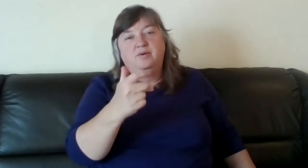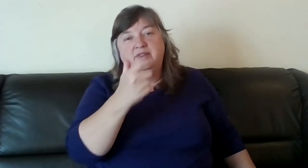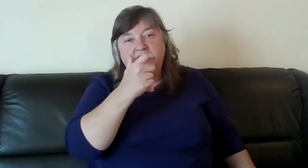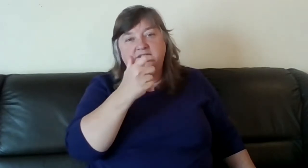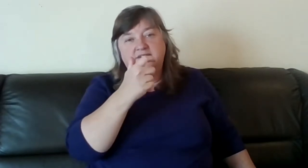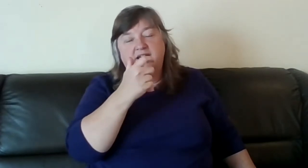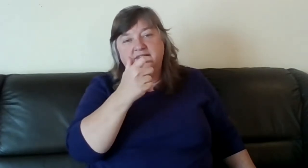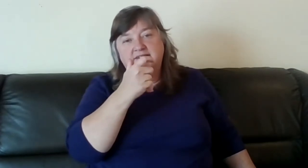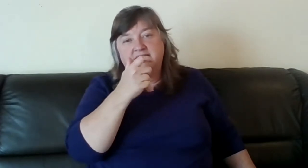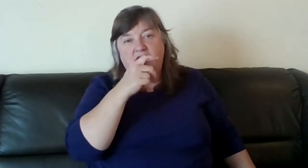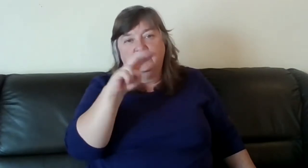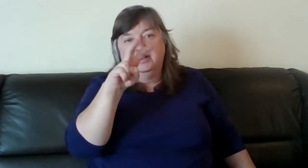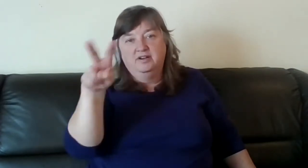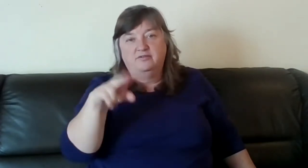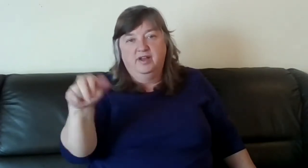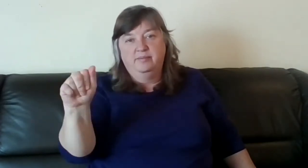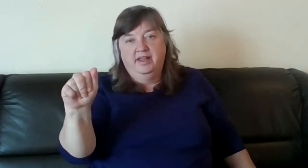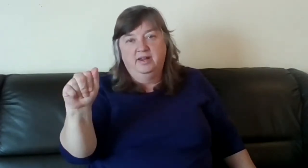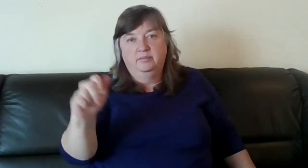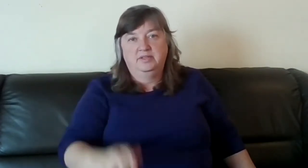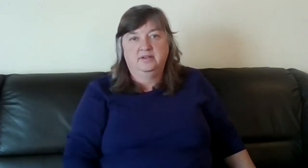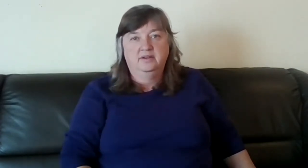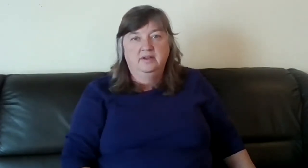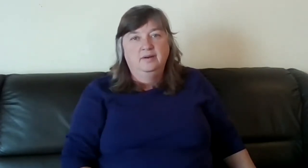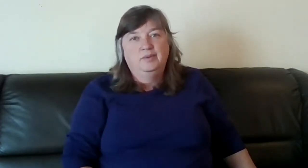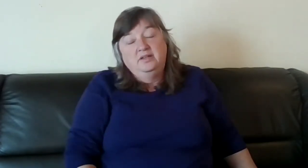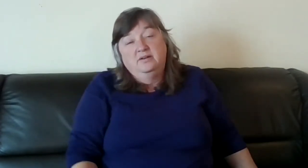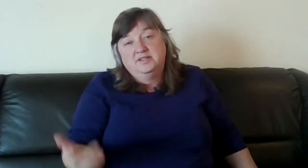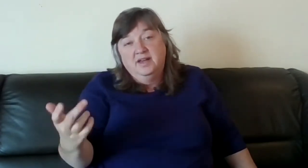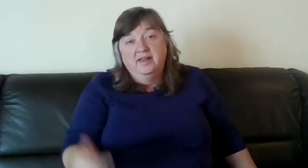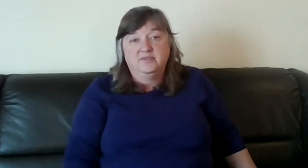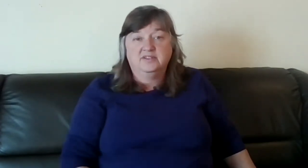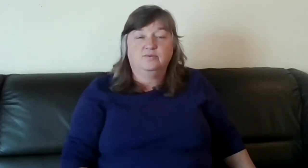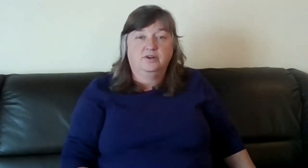when they sign this, they often clarify by adding pizza. But, you know, it's a high emphasis word.